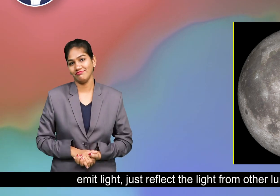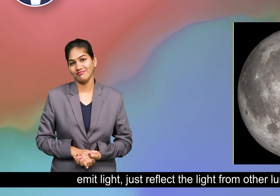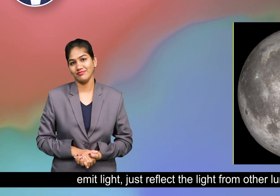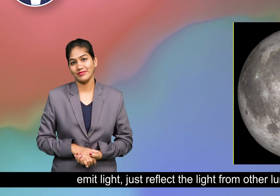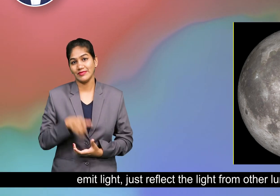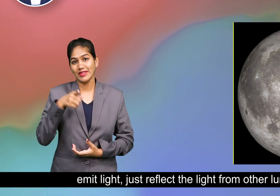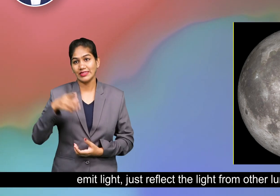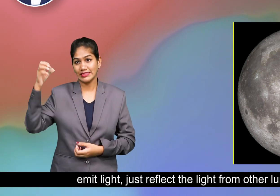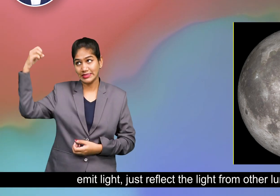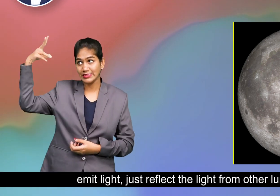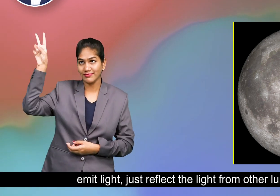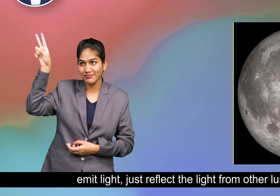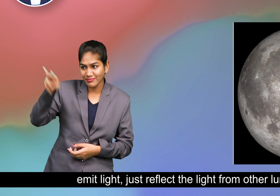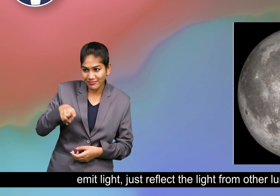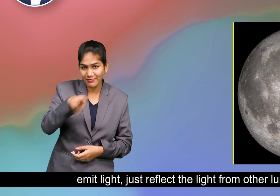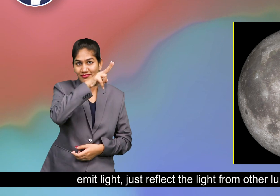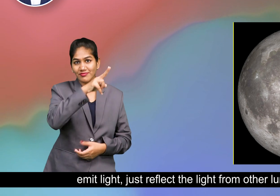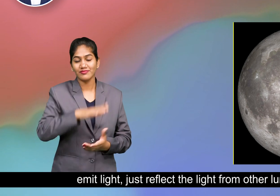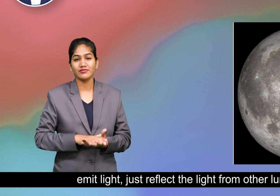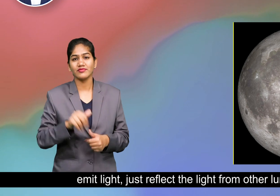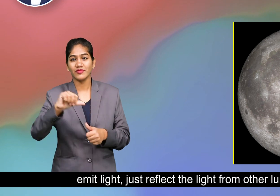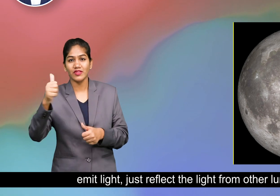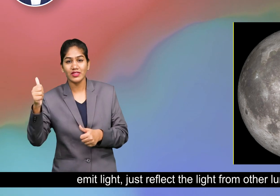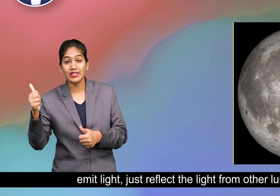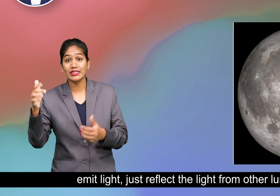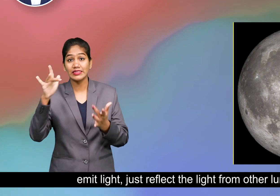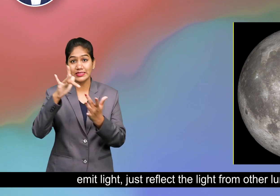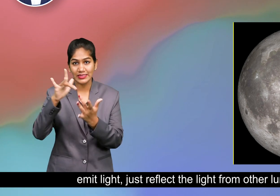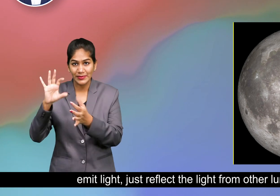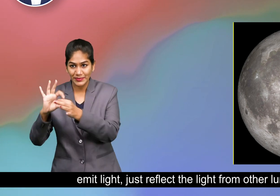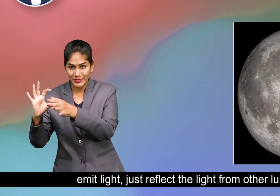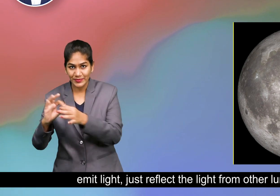just reflect the light from other luminous objects.